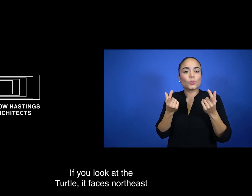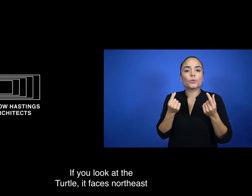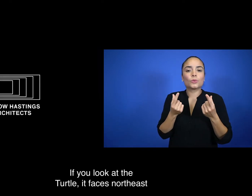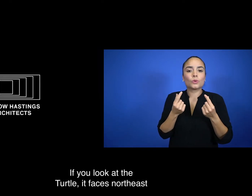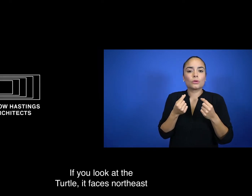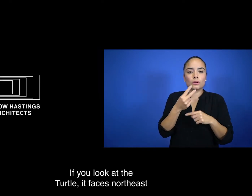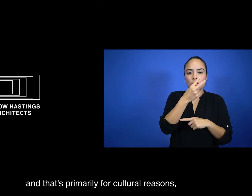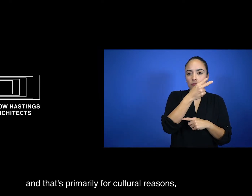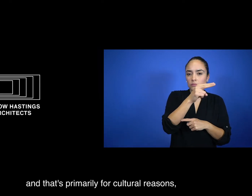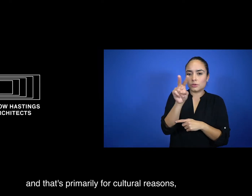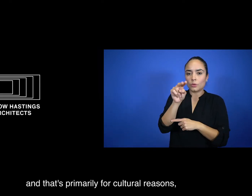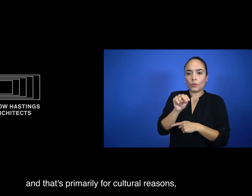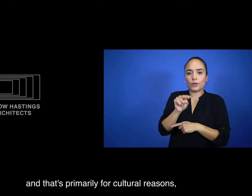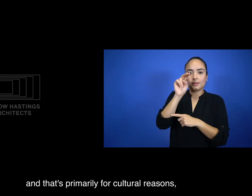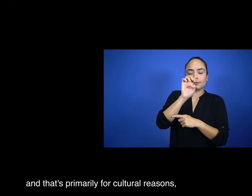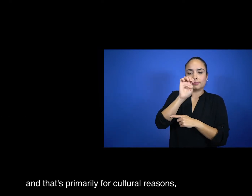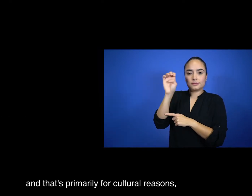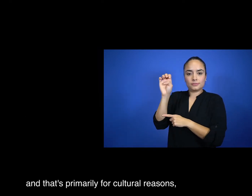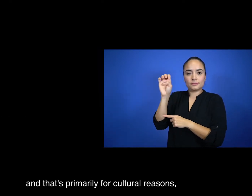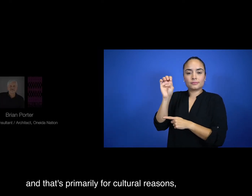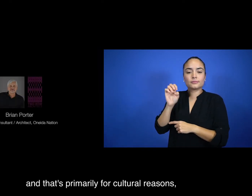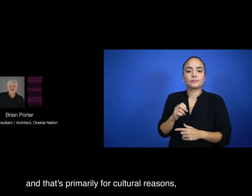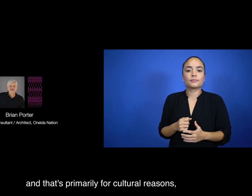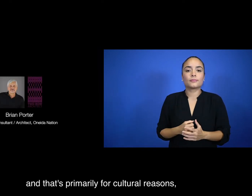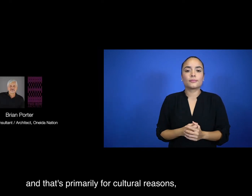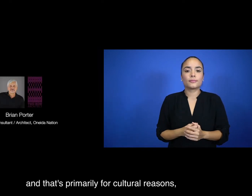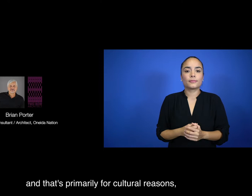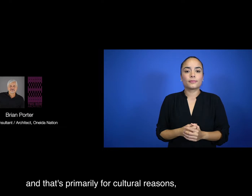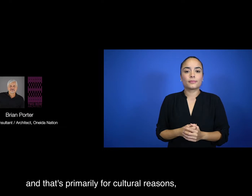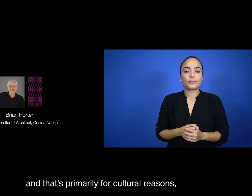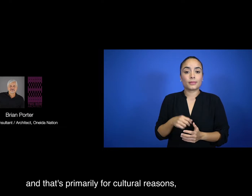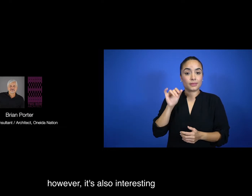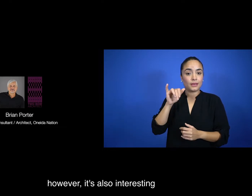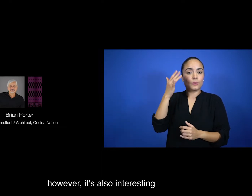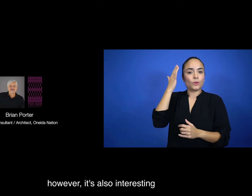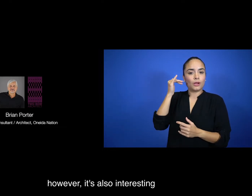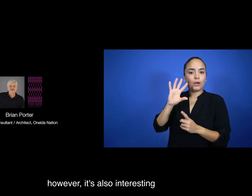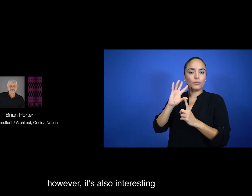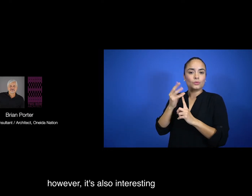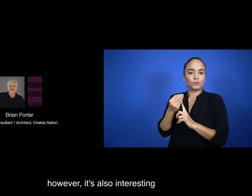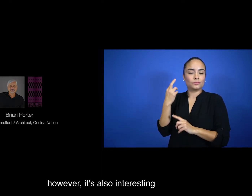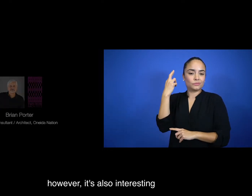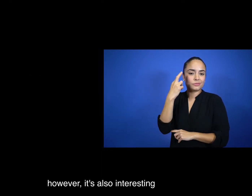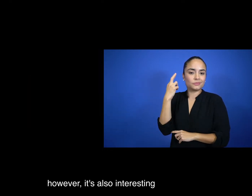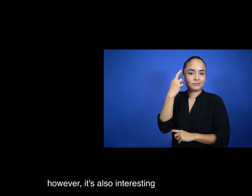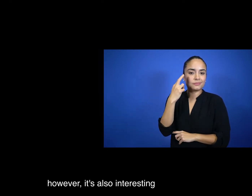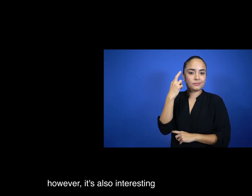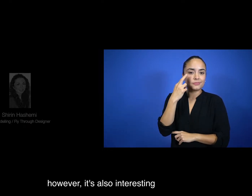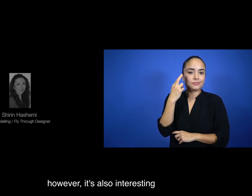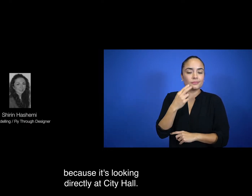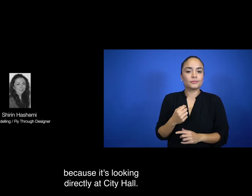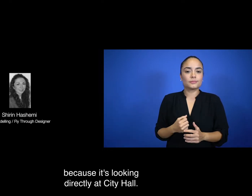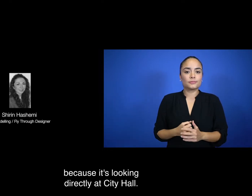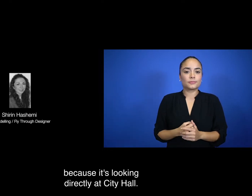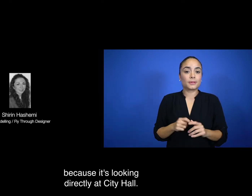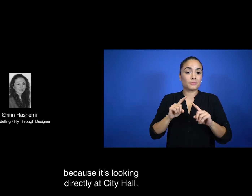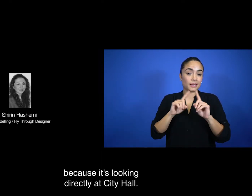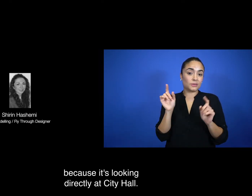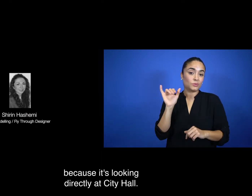northeast, and that's primarily for cultural reasons. However, it's also interesting because it's looking